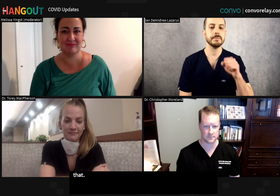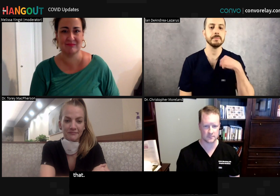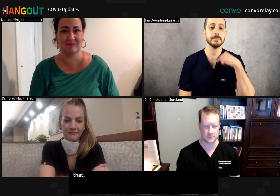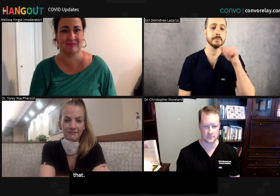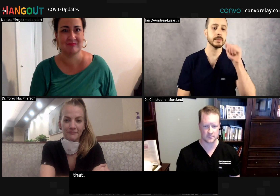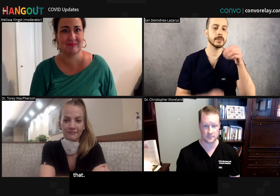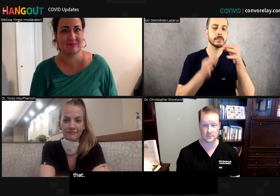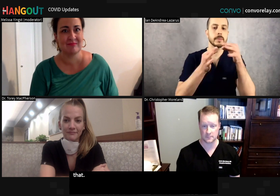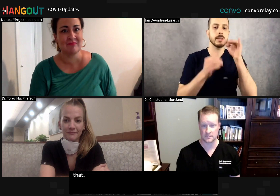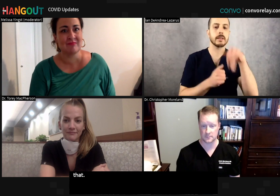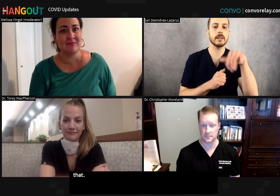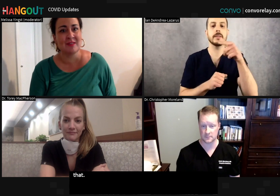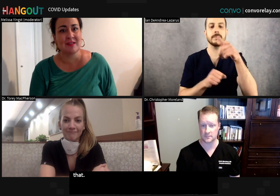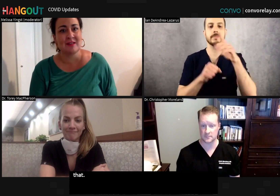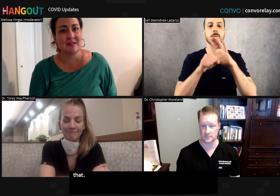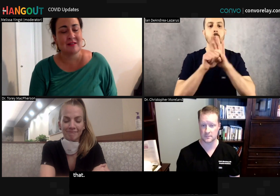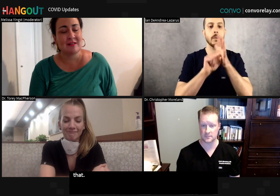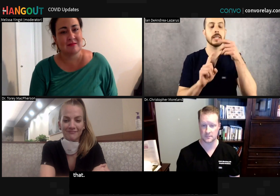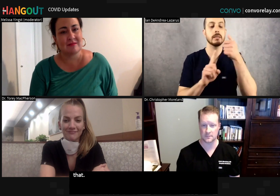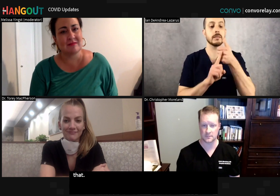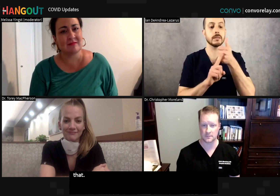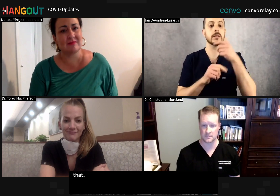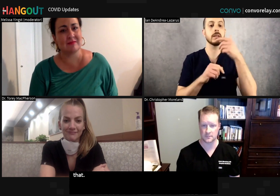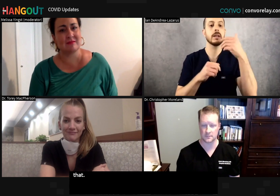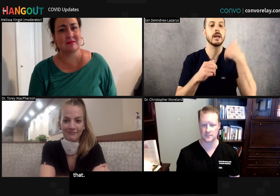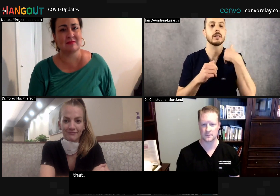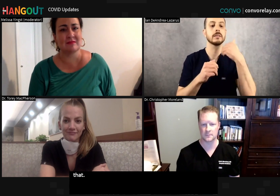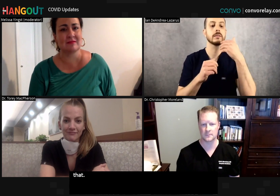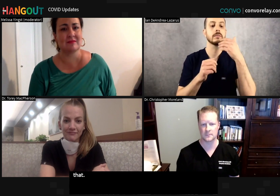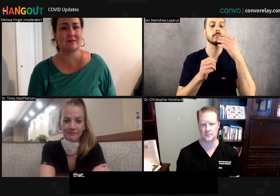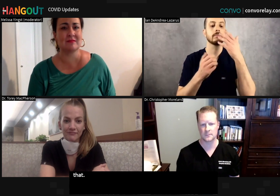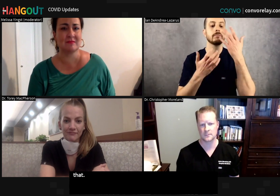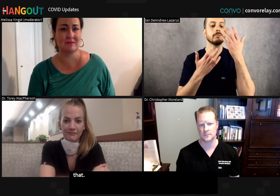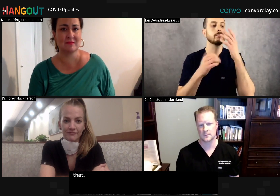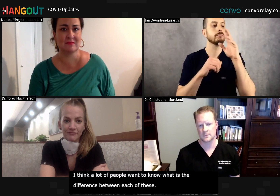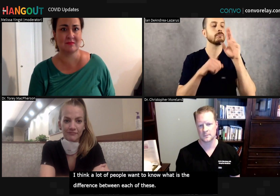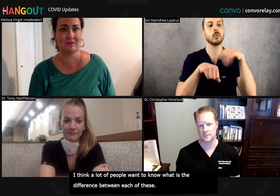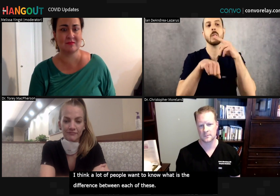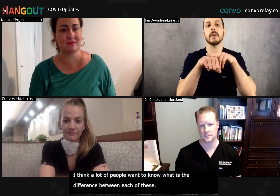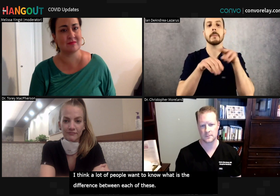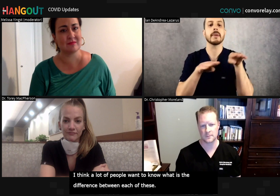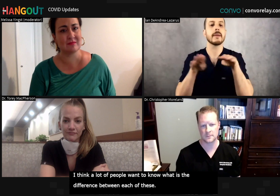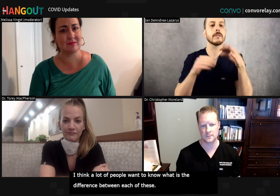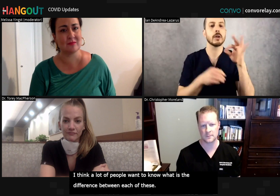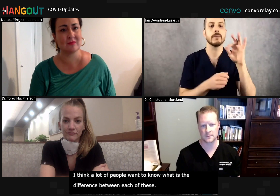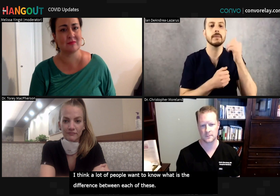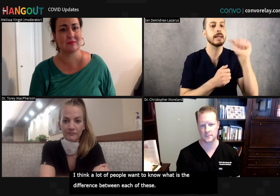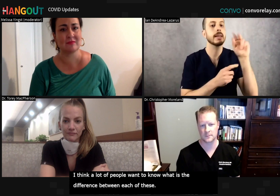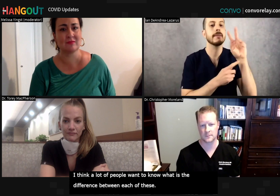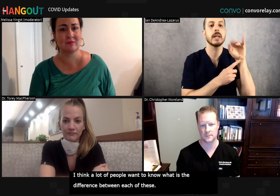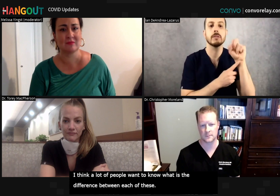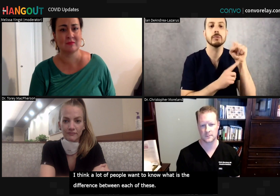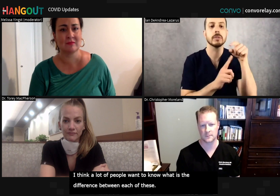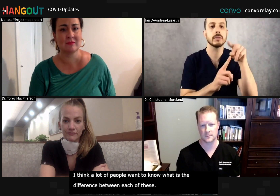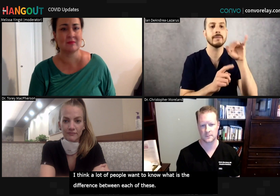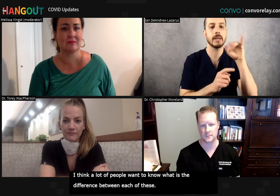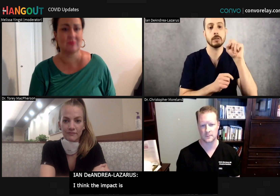difference between each of these? Yeah, I can take this. I think the impact is that it's a normal behavior of a